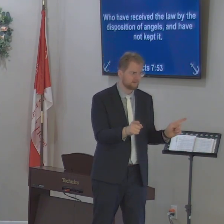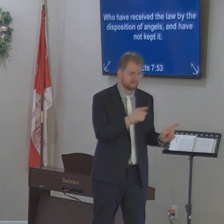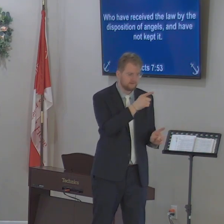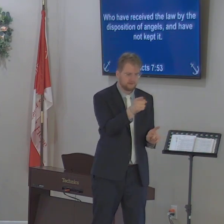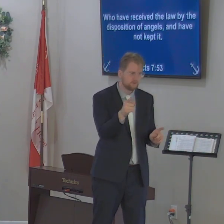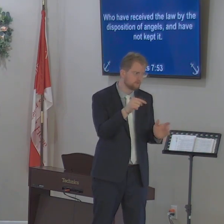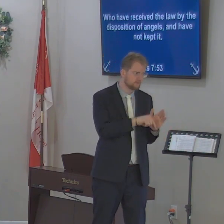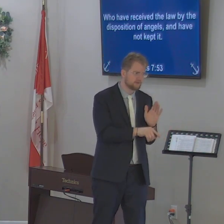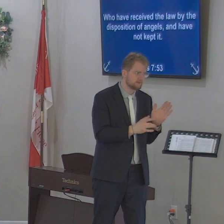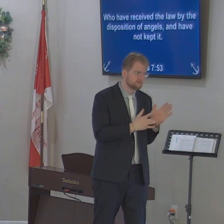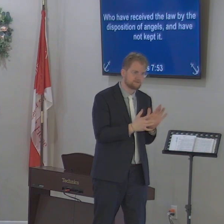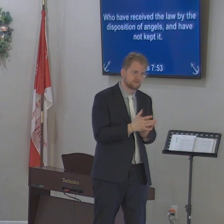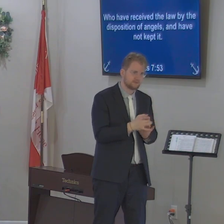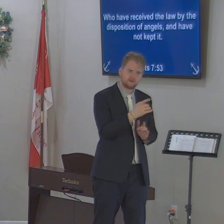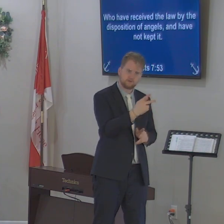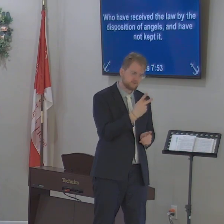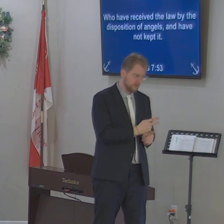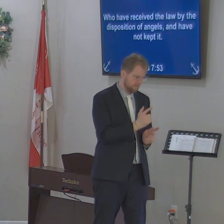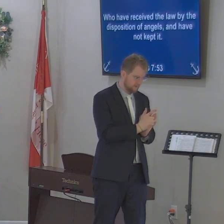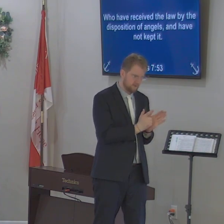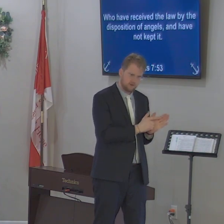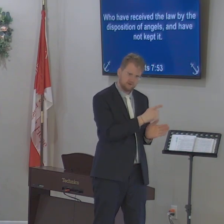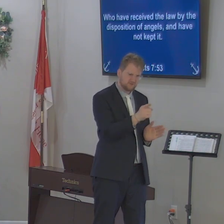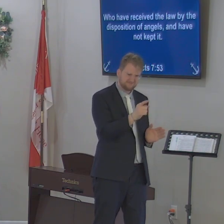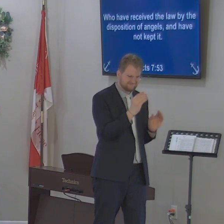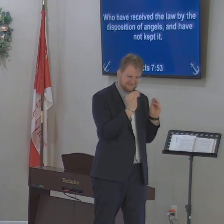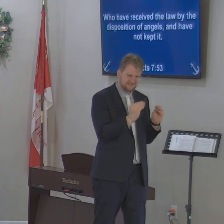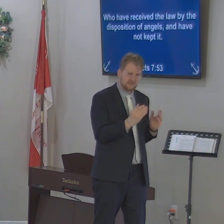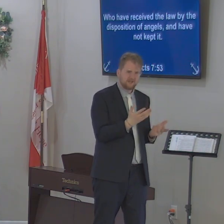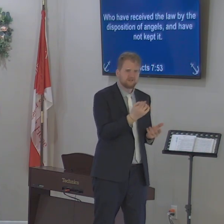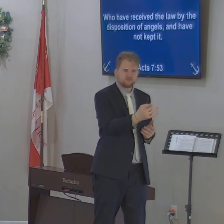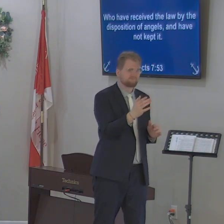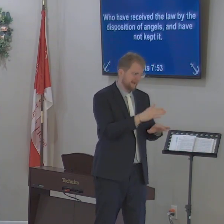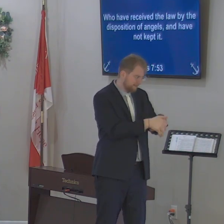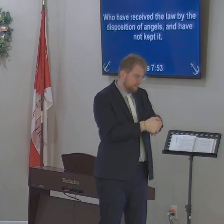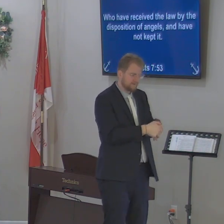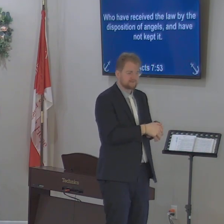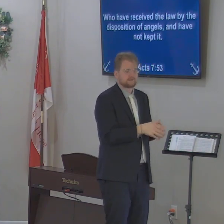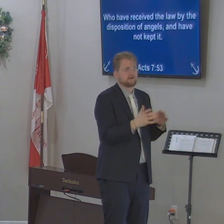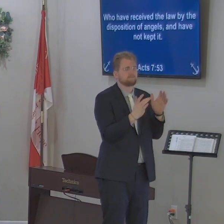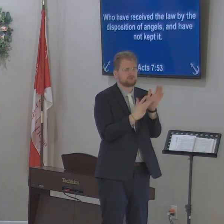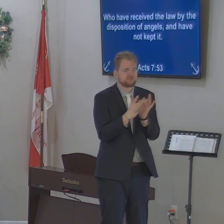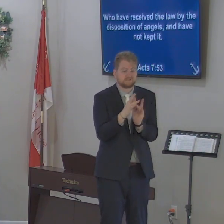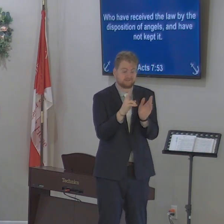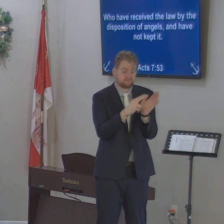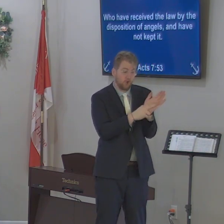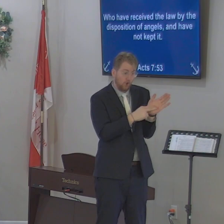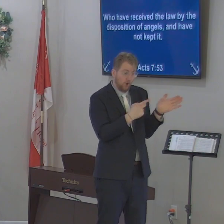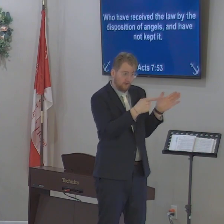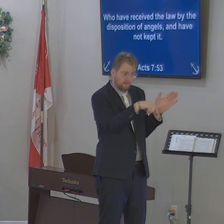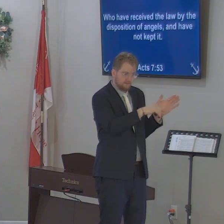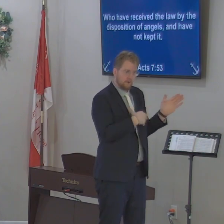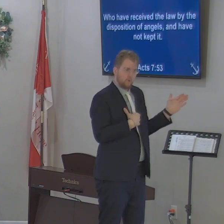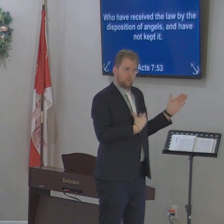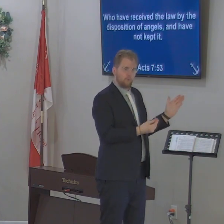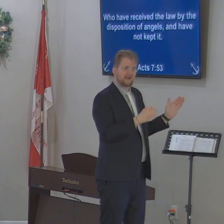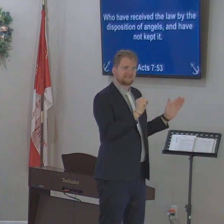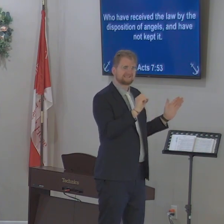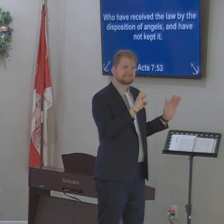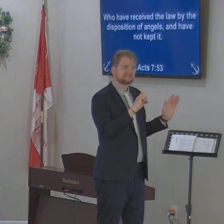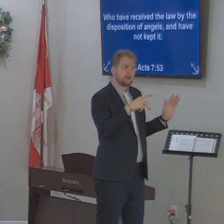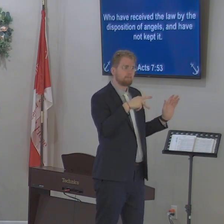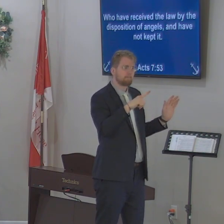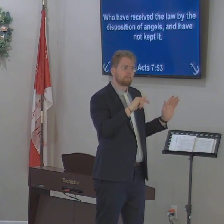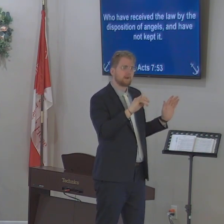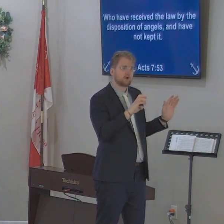the law that you're teaching. You haven't even kept. You bunch of hypocrites, right? Jesus would call them whited sepulchers. Holy on the outside, dead on the